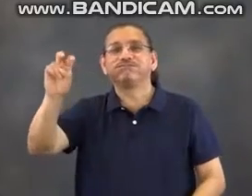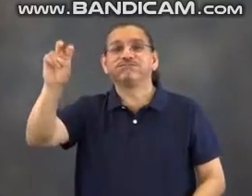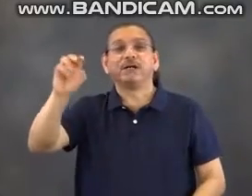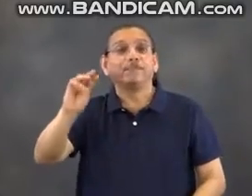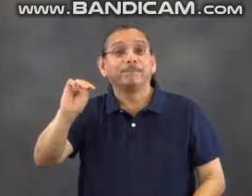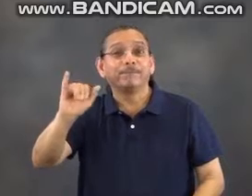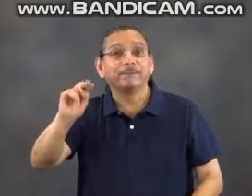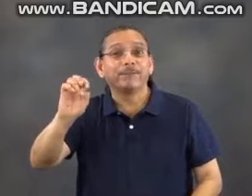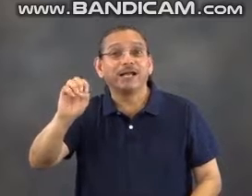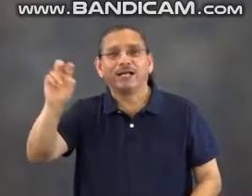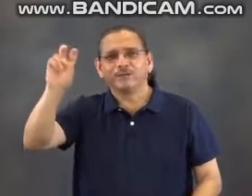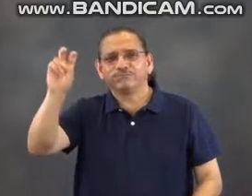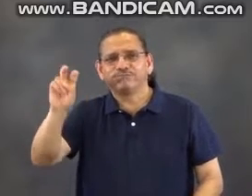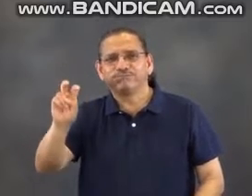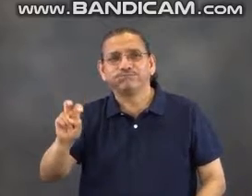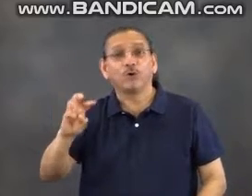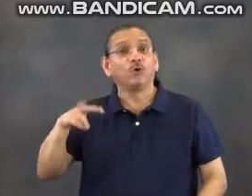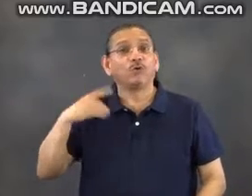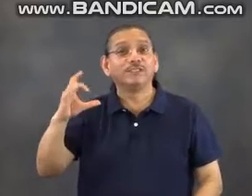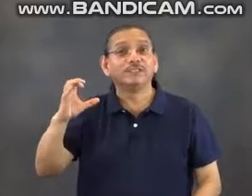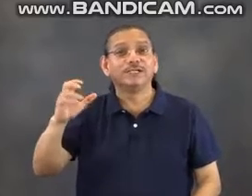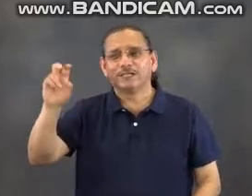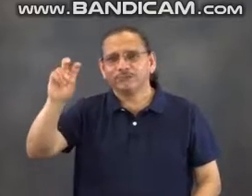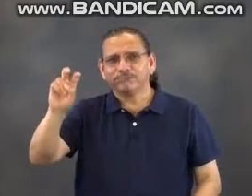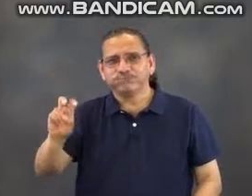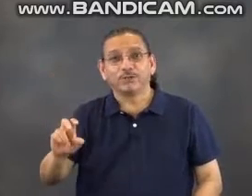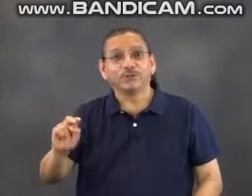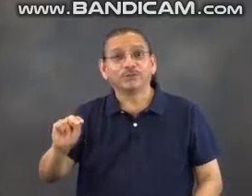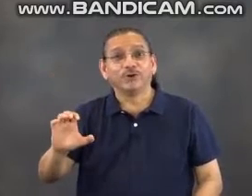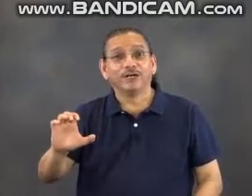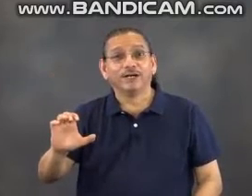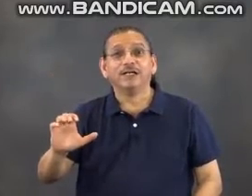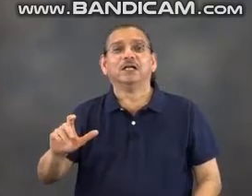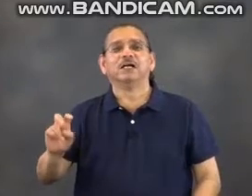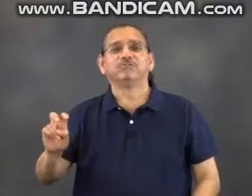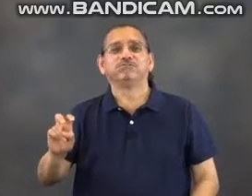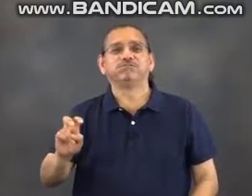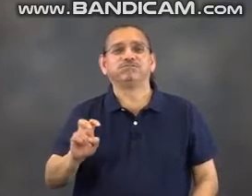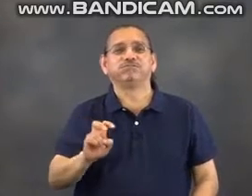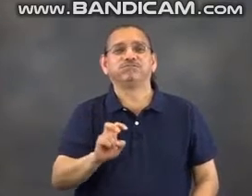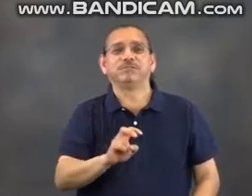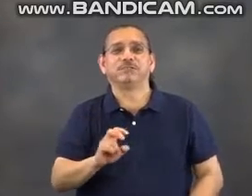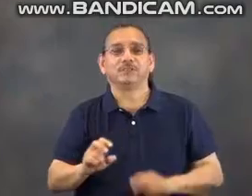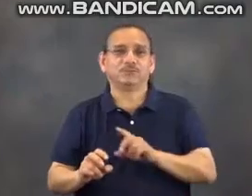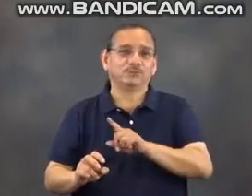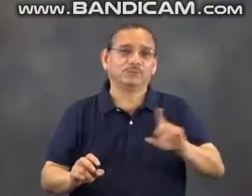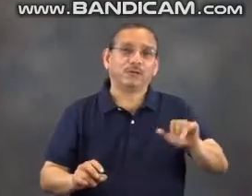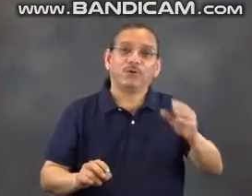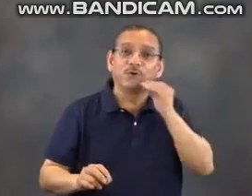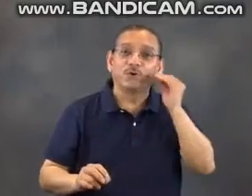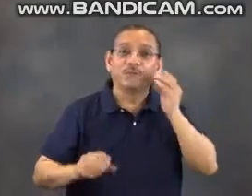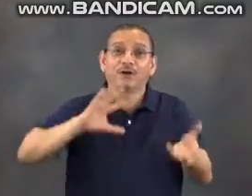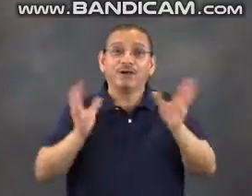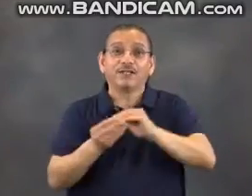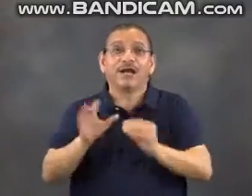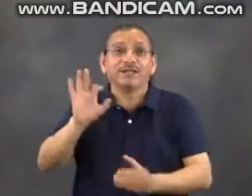New York, to Maine, to Washington DC, and then we